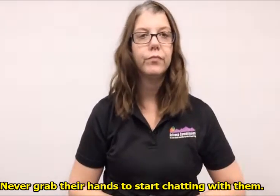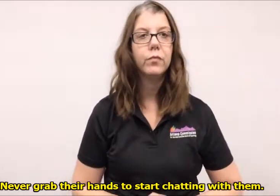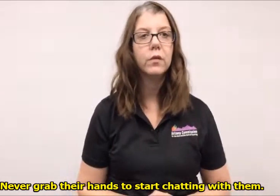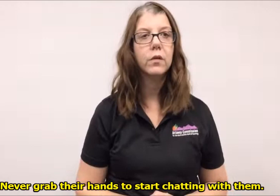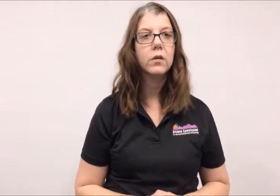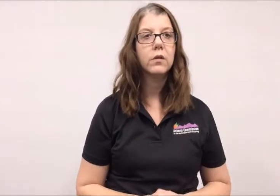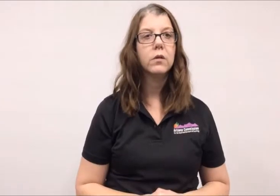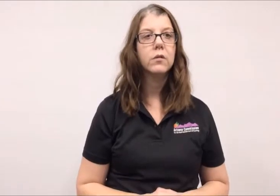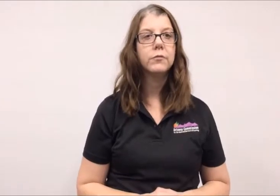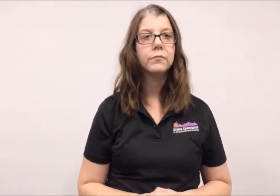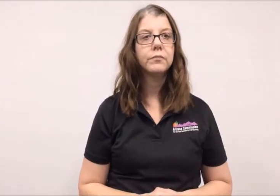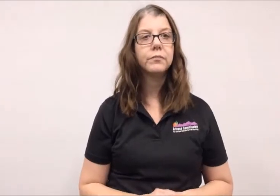them.